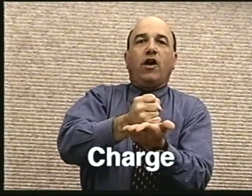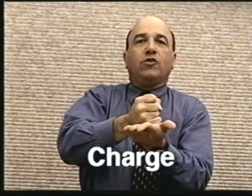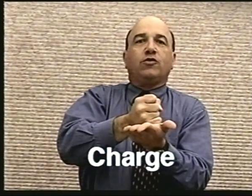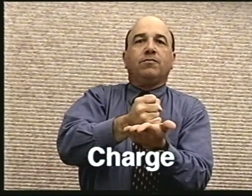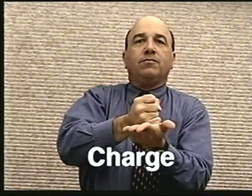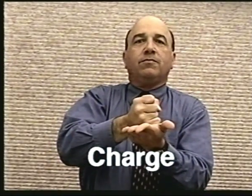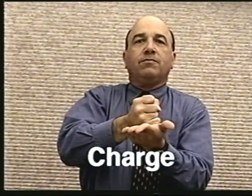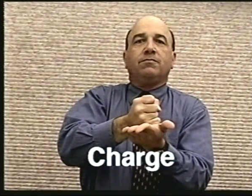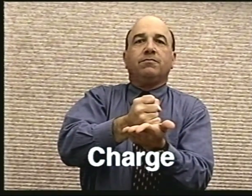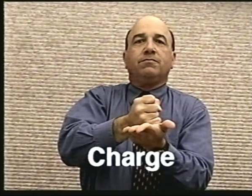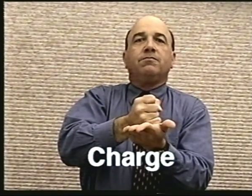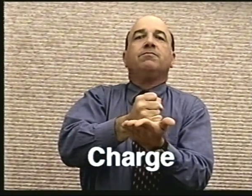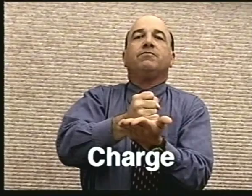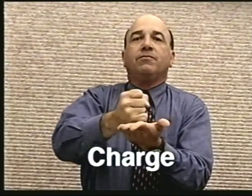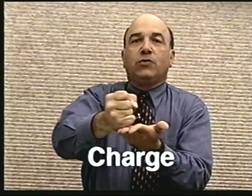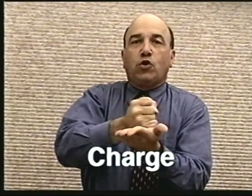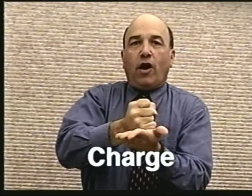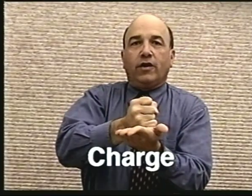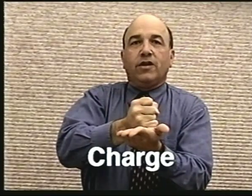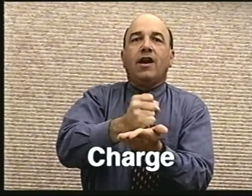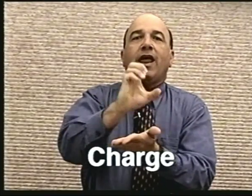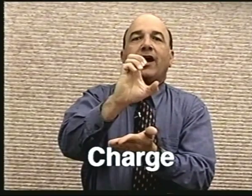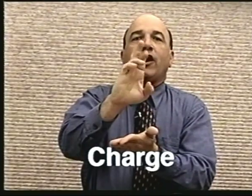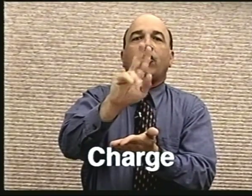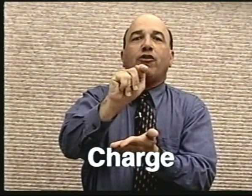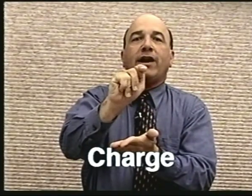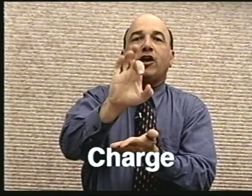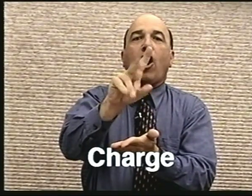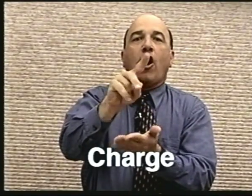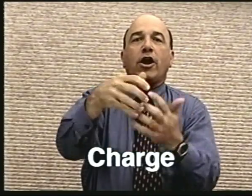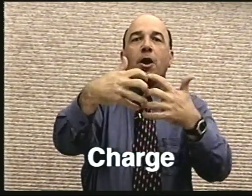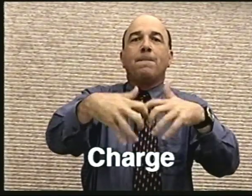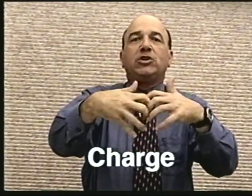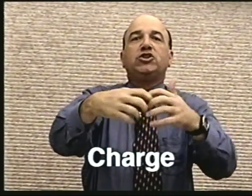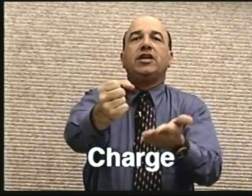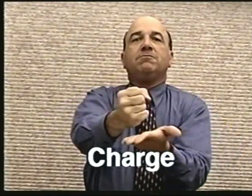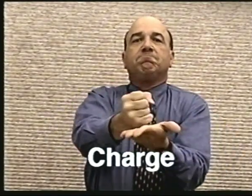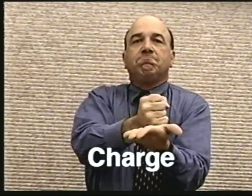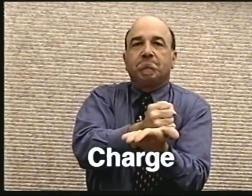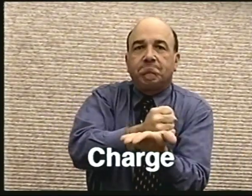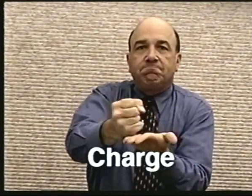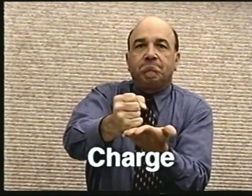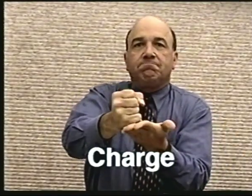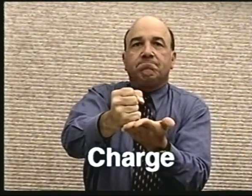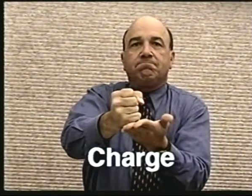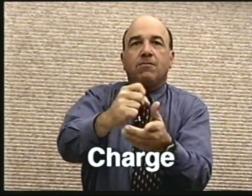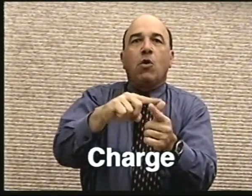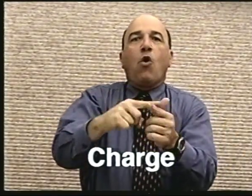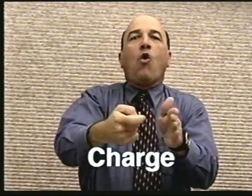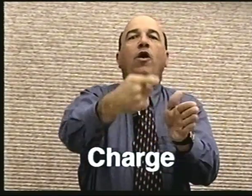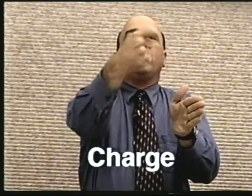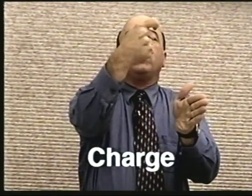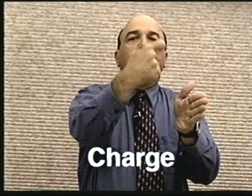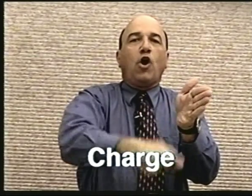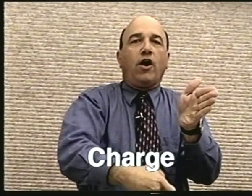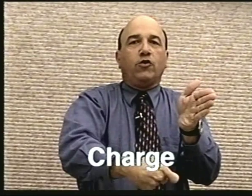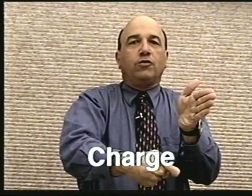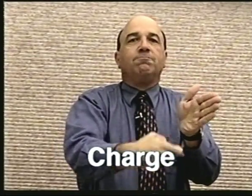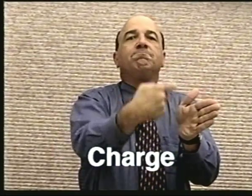Charge. Charge like a credit card machine or charge.